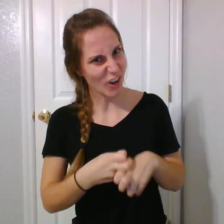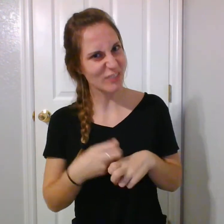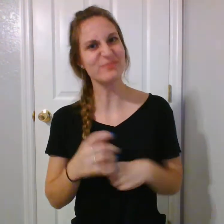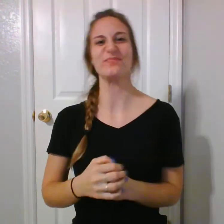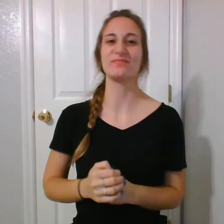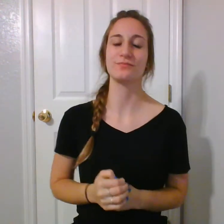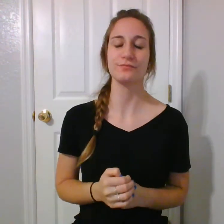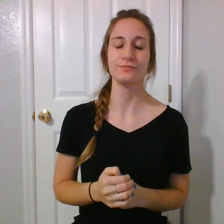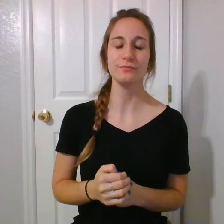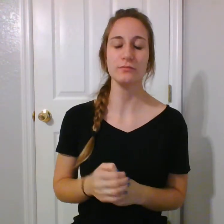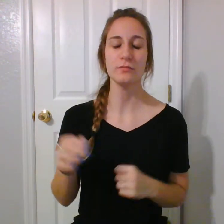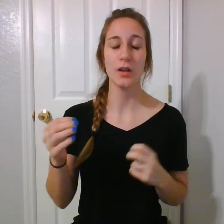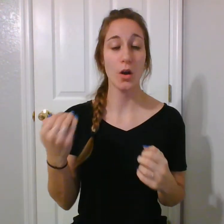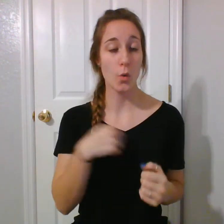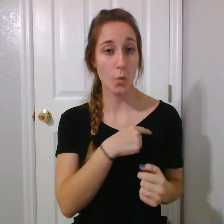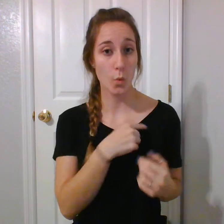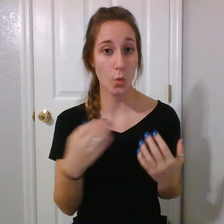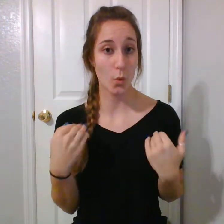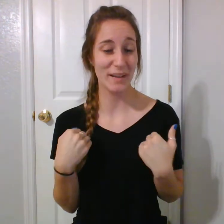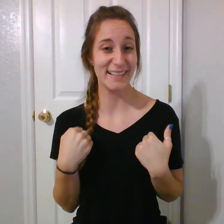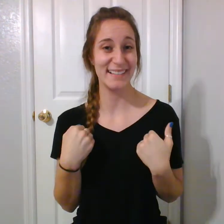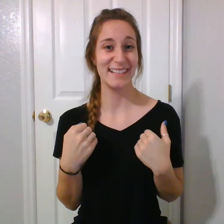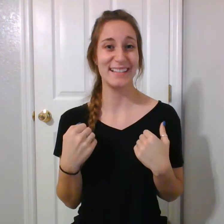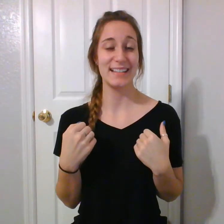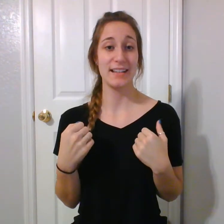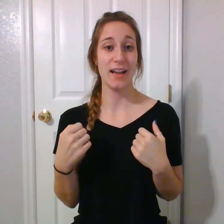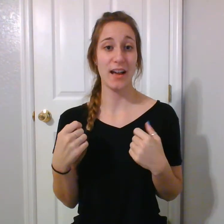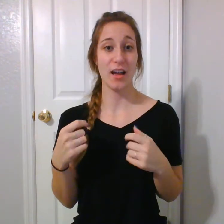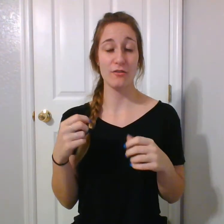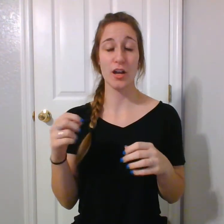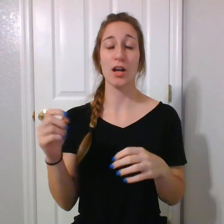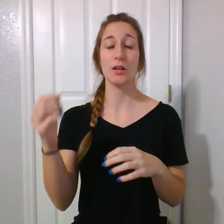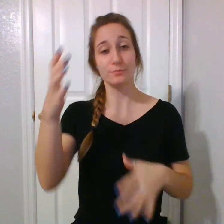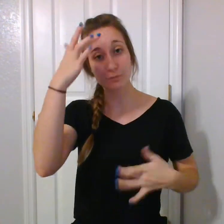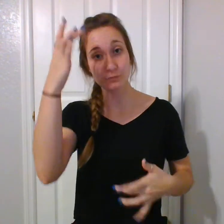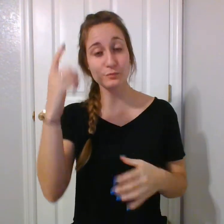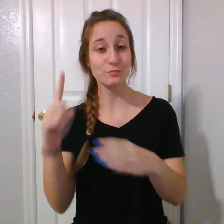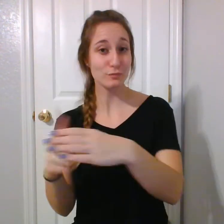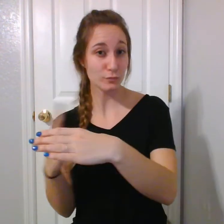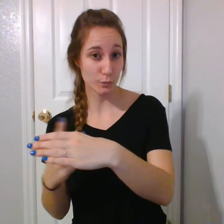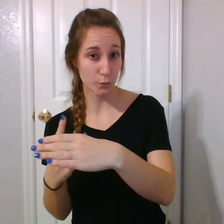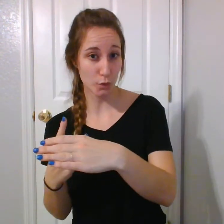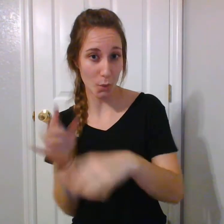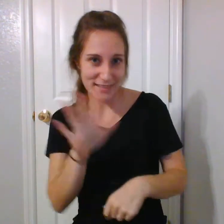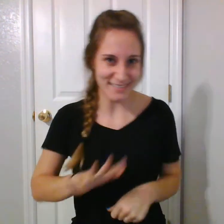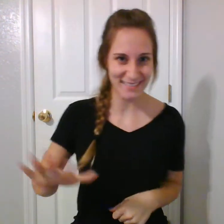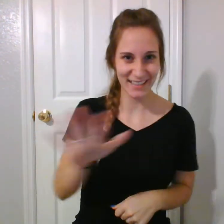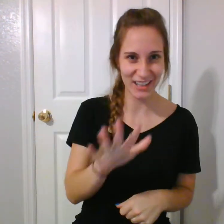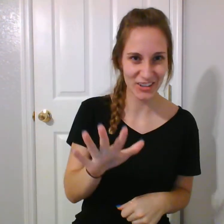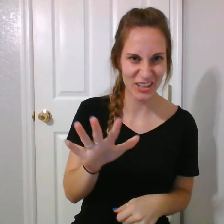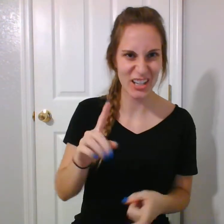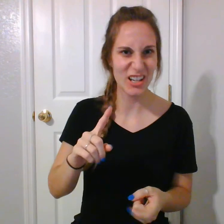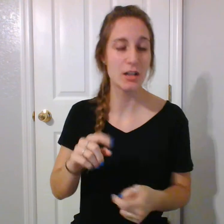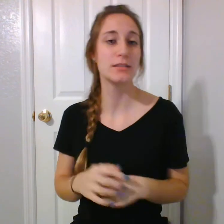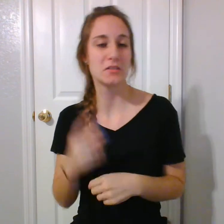hang space when we do have friends over. The chairs are like 6 feet apart and no one has to be close to each other, and we can see some of our friends. So